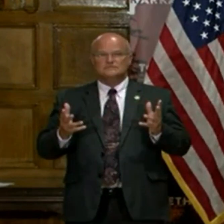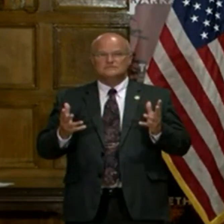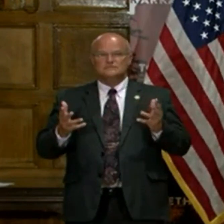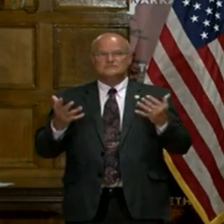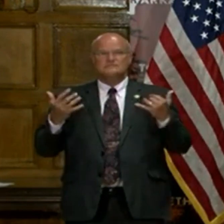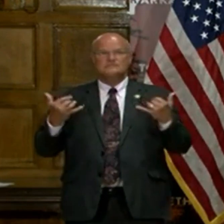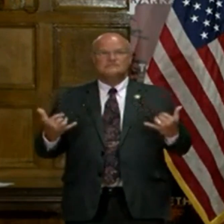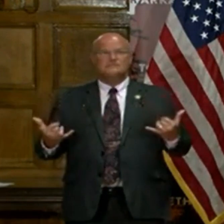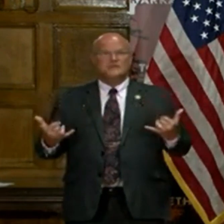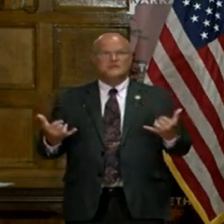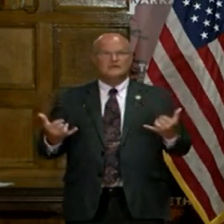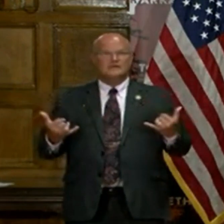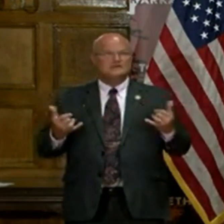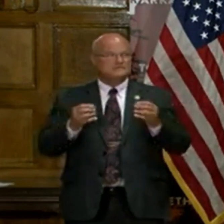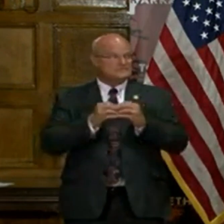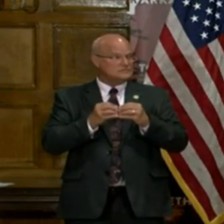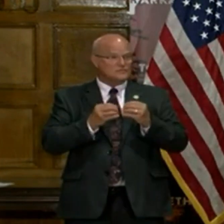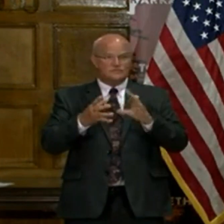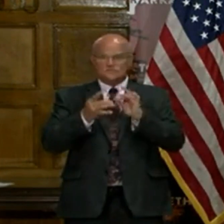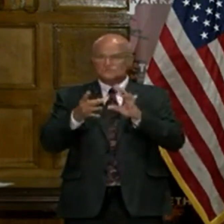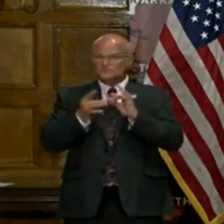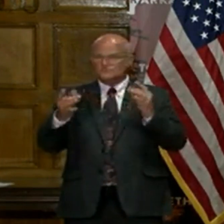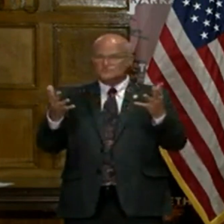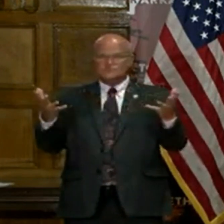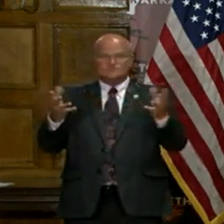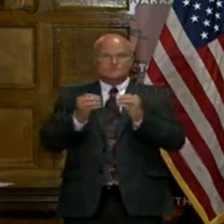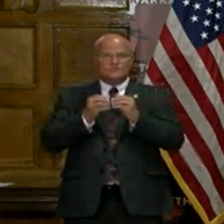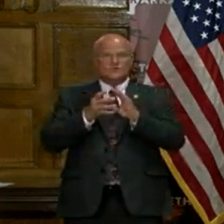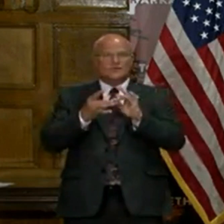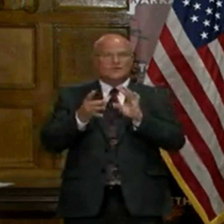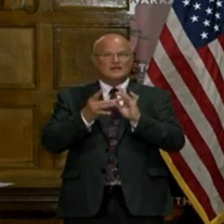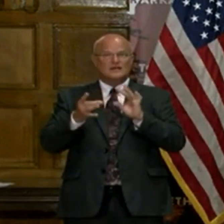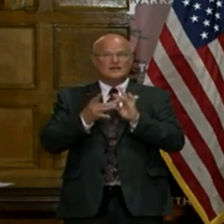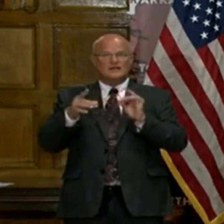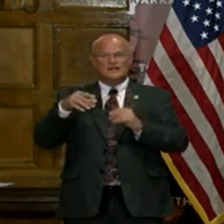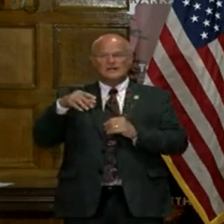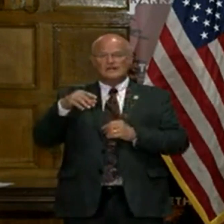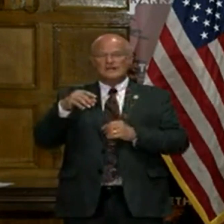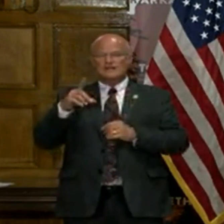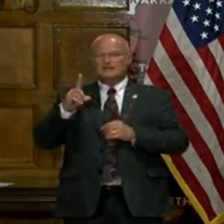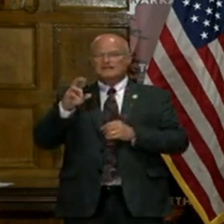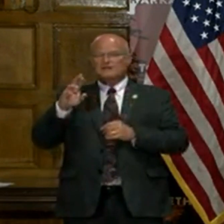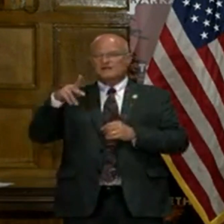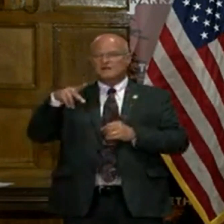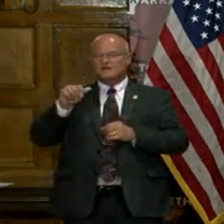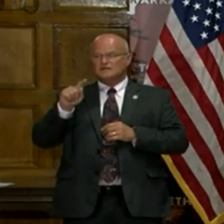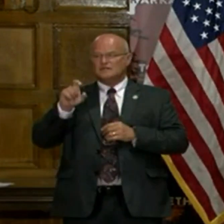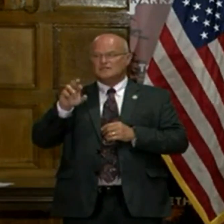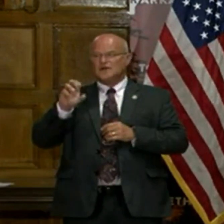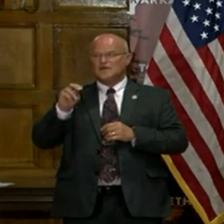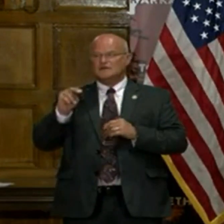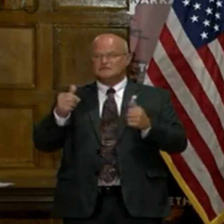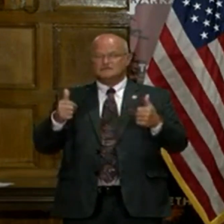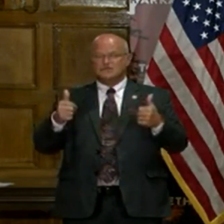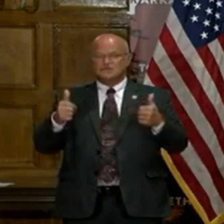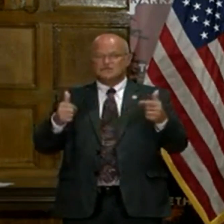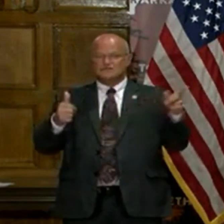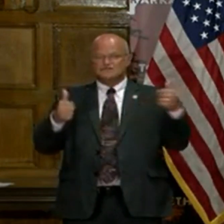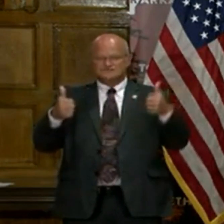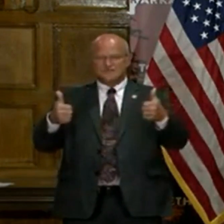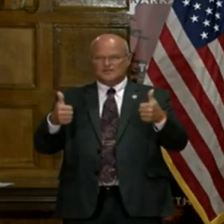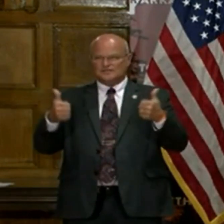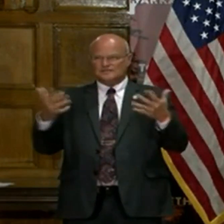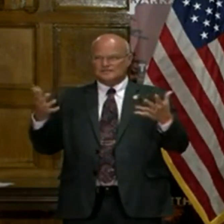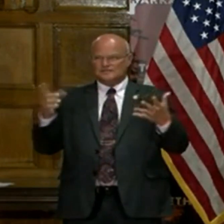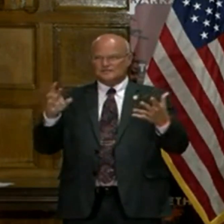With that, did anybody else have, Dr. Patterson, I know you were probably jumping to say something on some of those questions. Are you good?